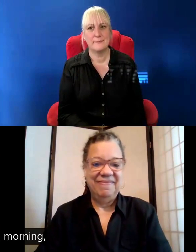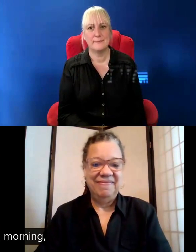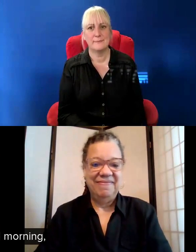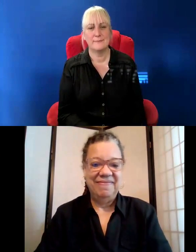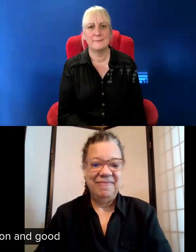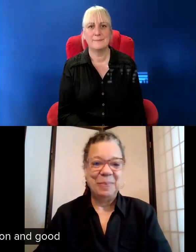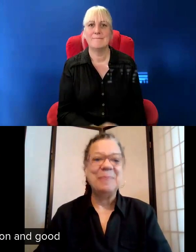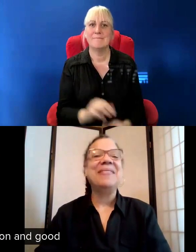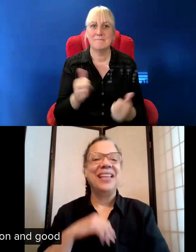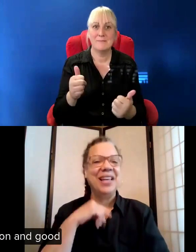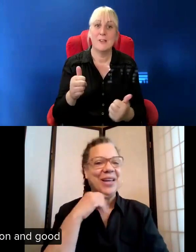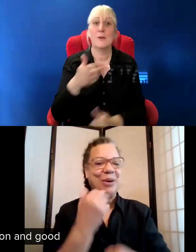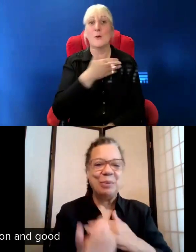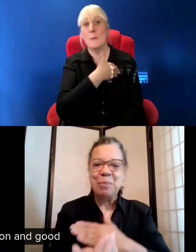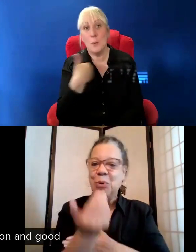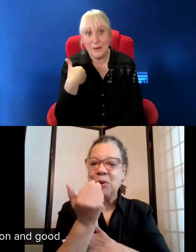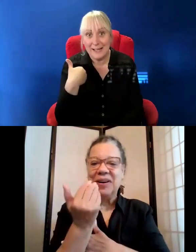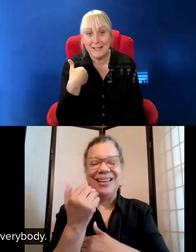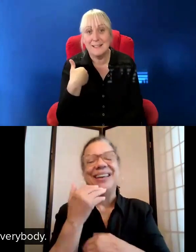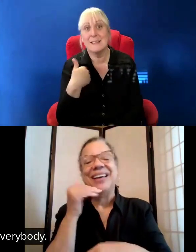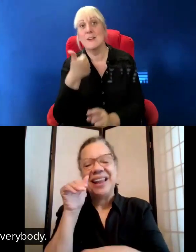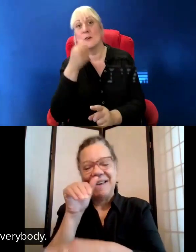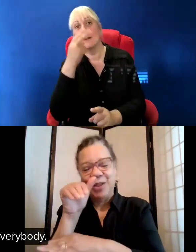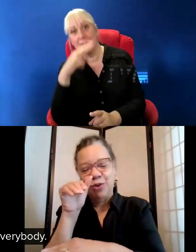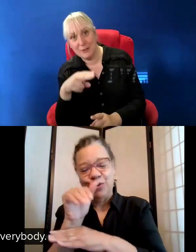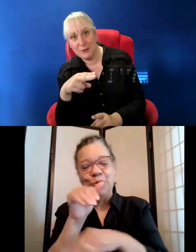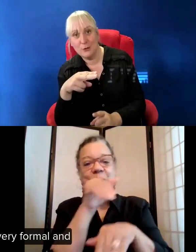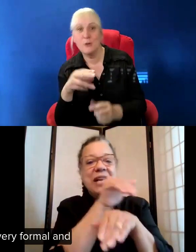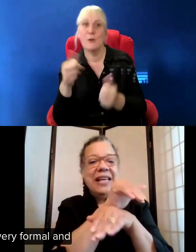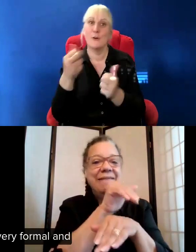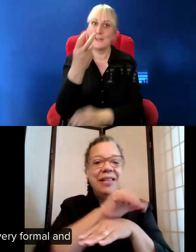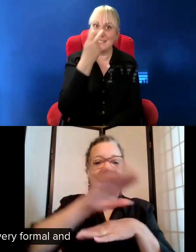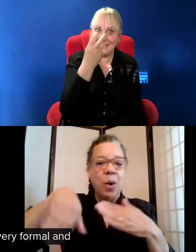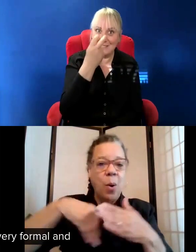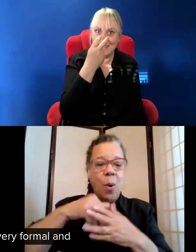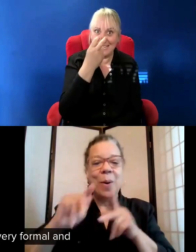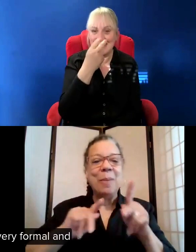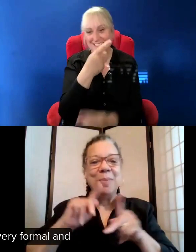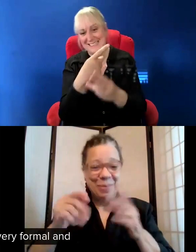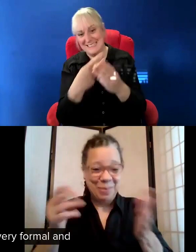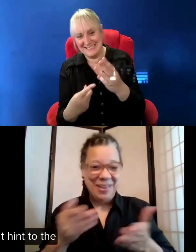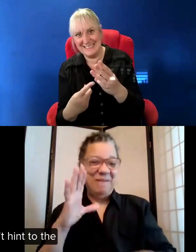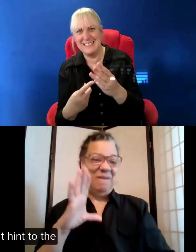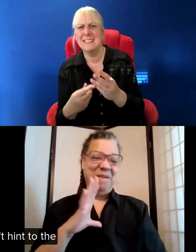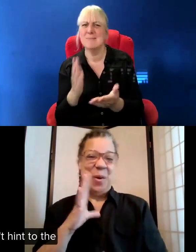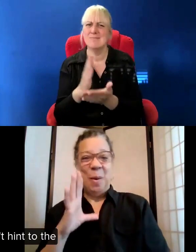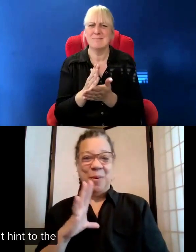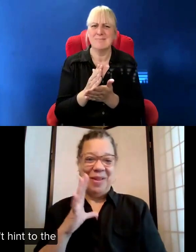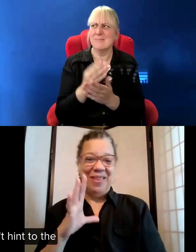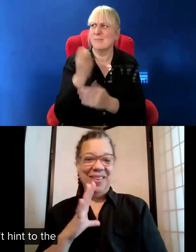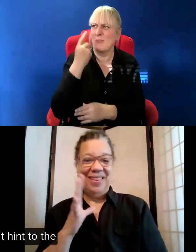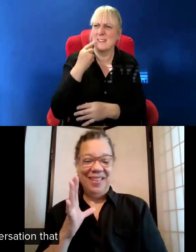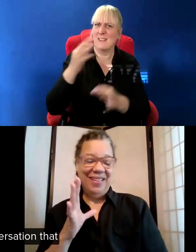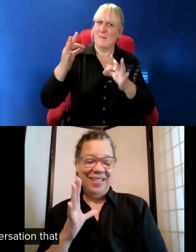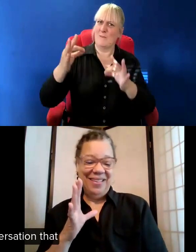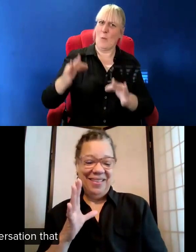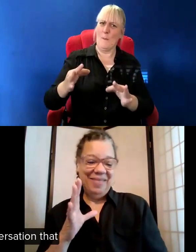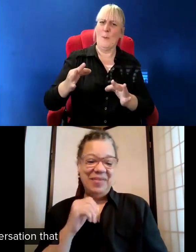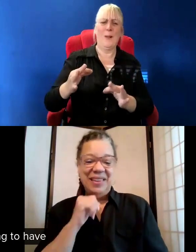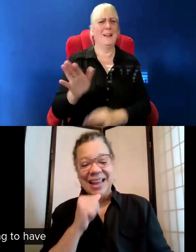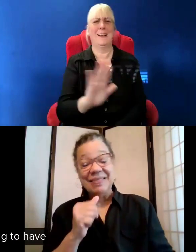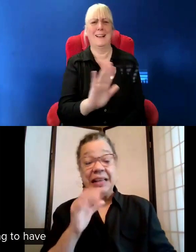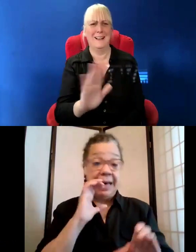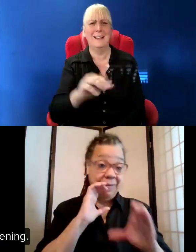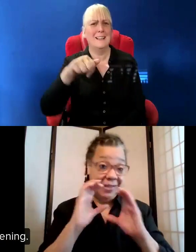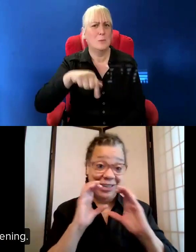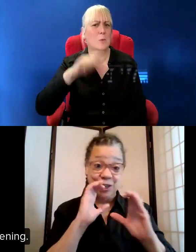Good morning, good afternoon, and good evening, everybody, which sounds very formal and really doesn't hint to the type of conversation that